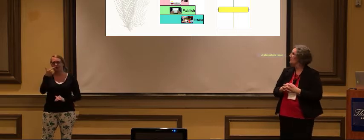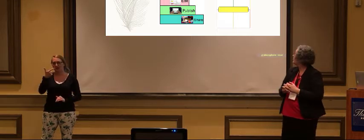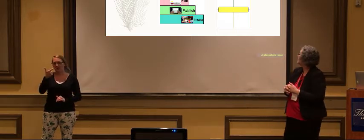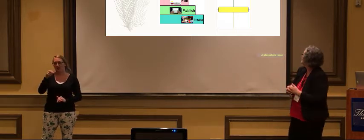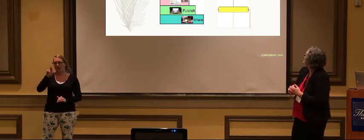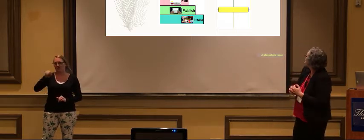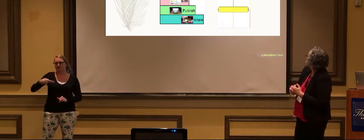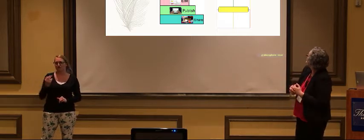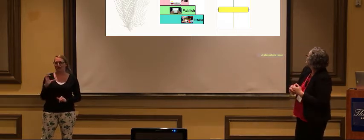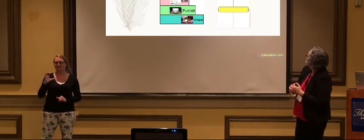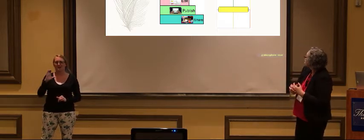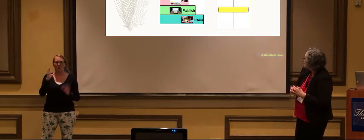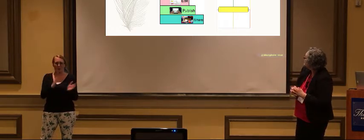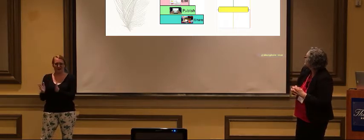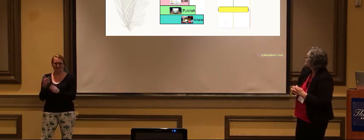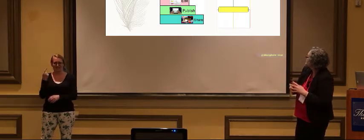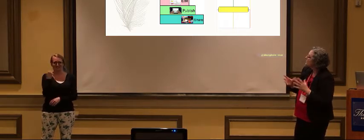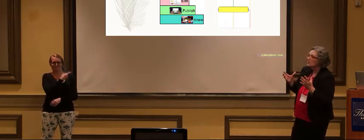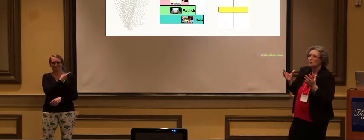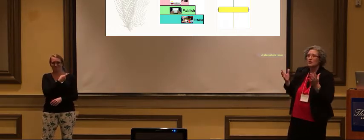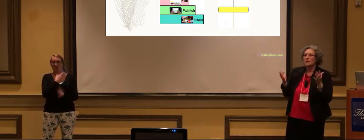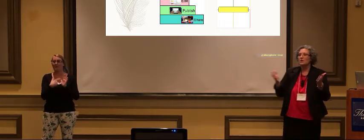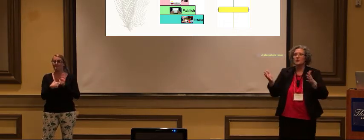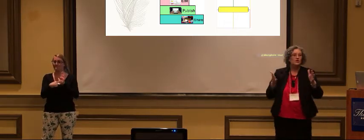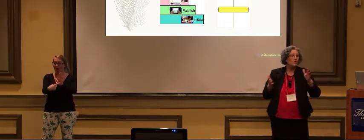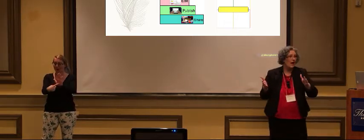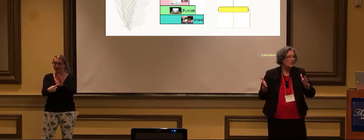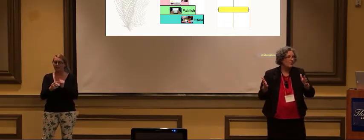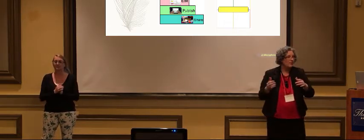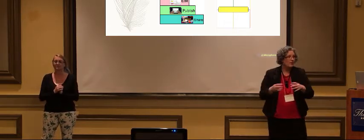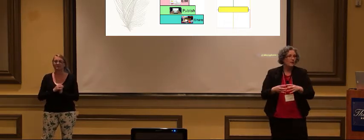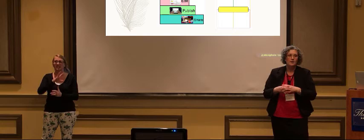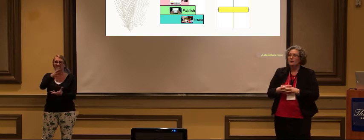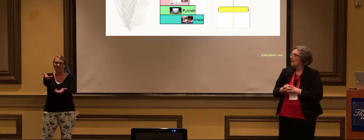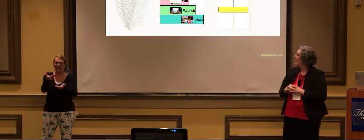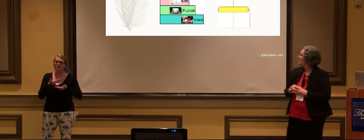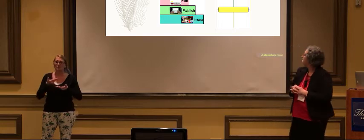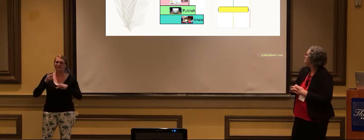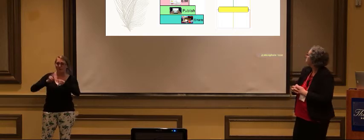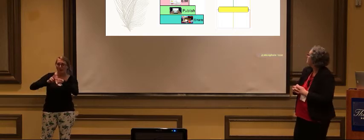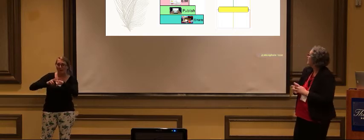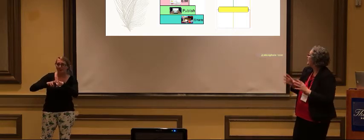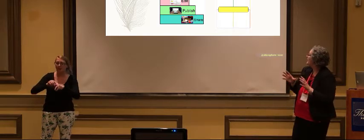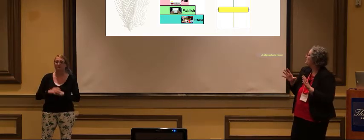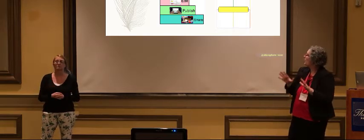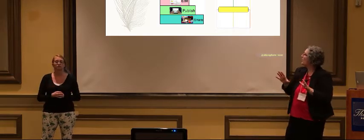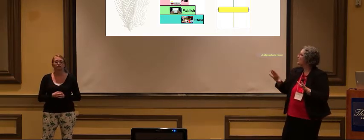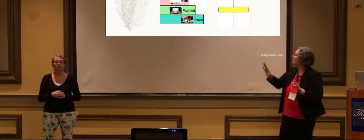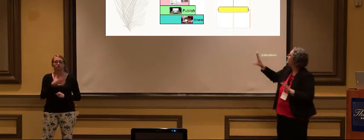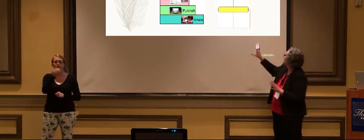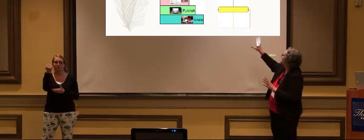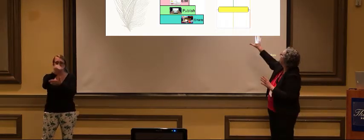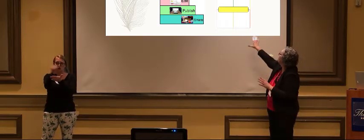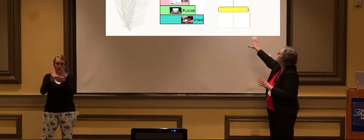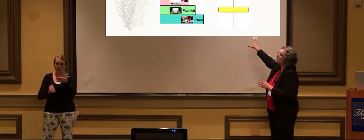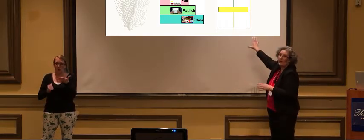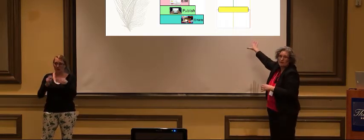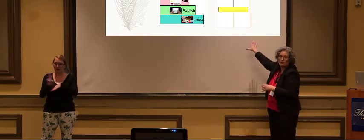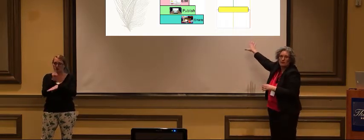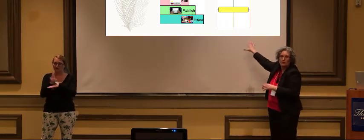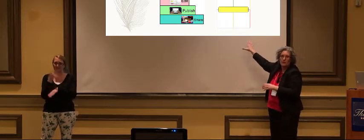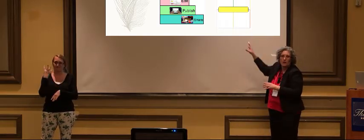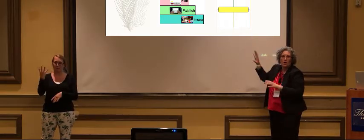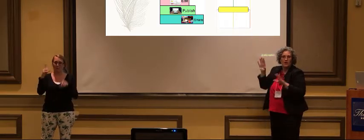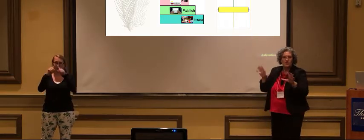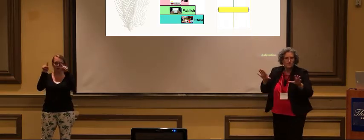have my graphic organizer. Modeling, introduction to vocabulary, and drawing using